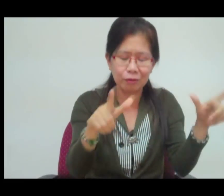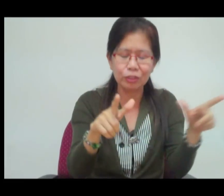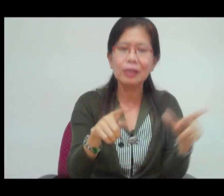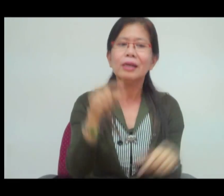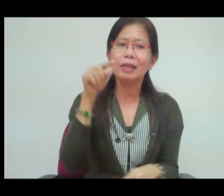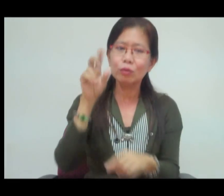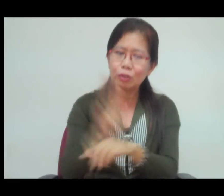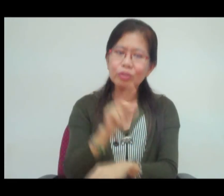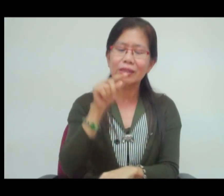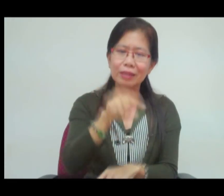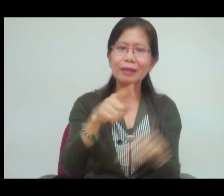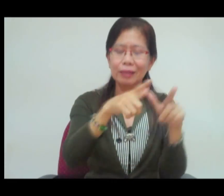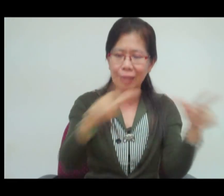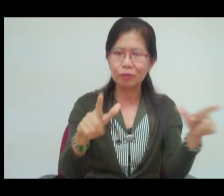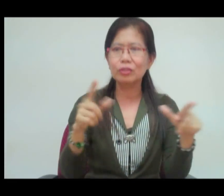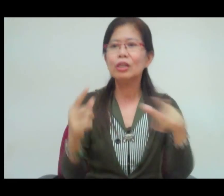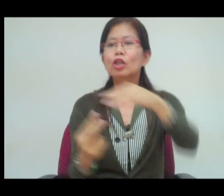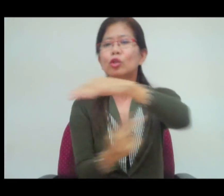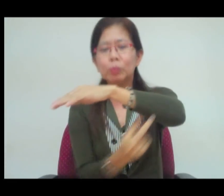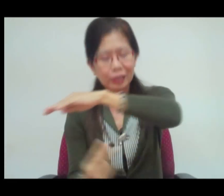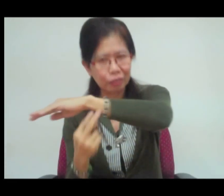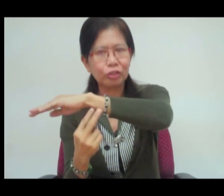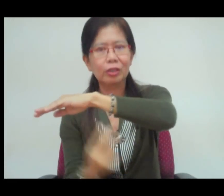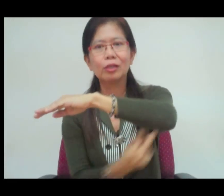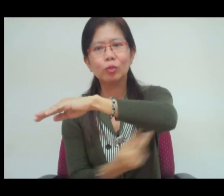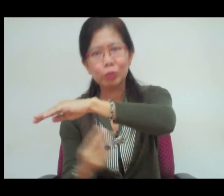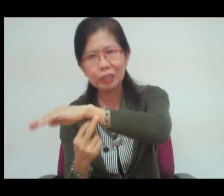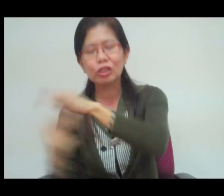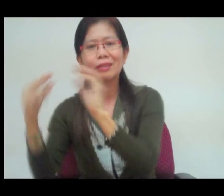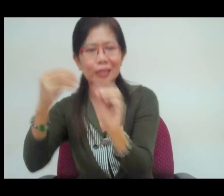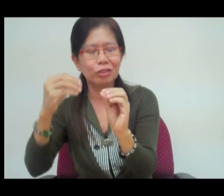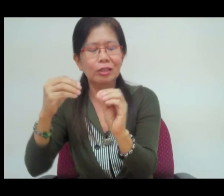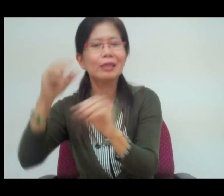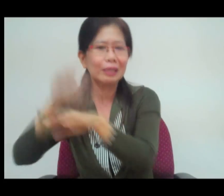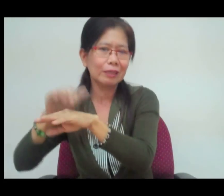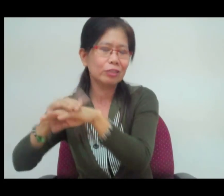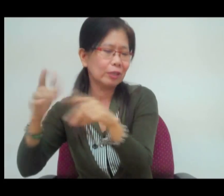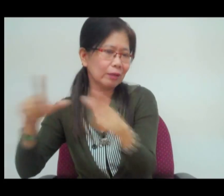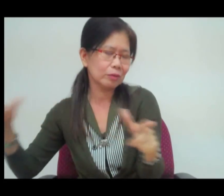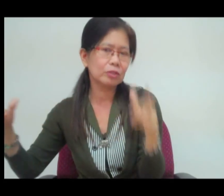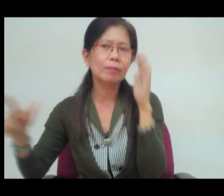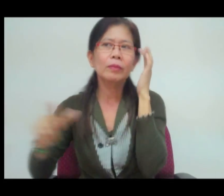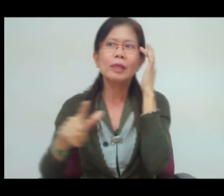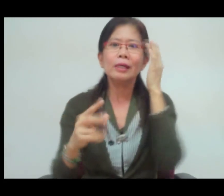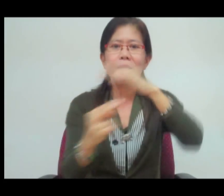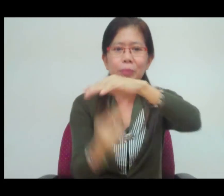language. Then we use that language to bridge and teach English language. The